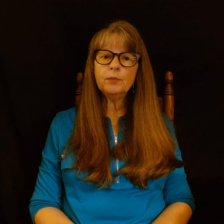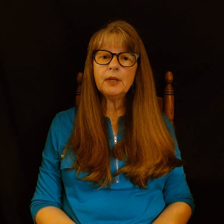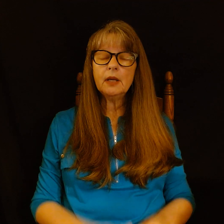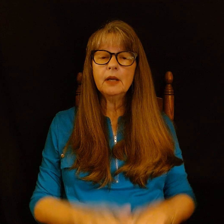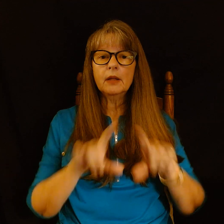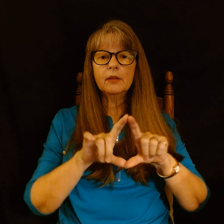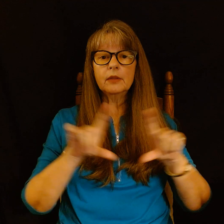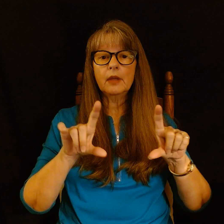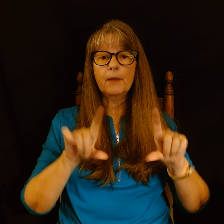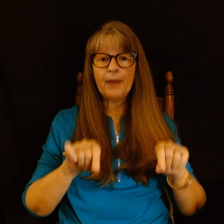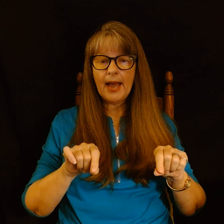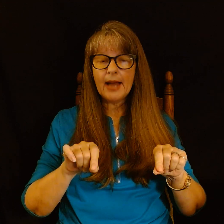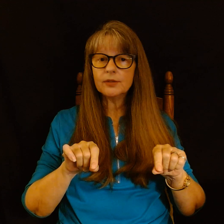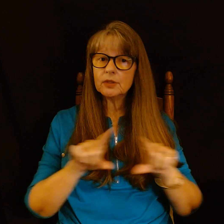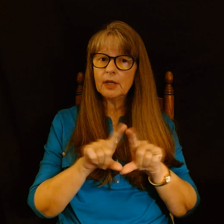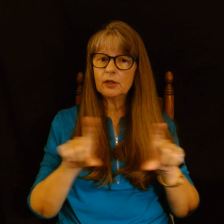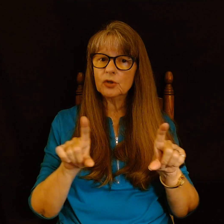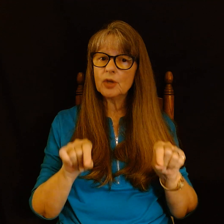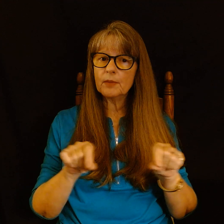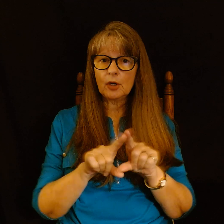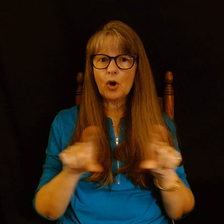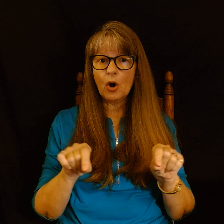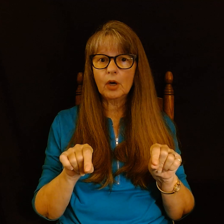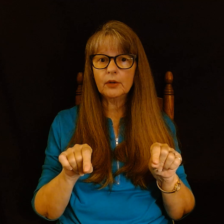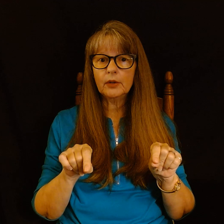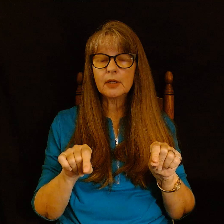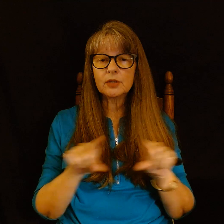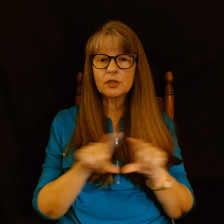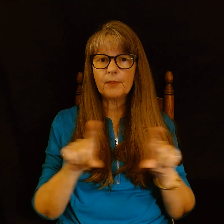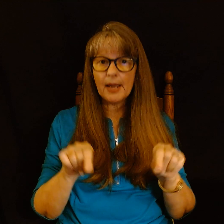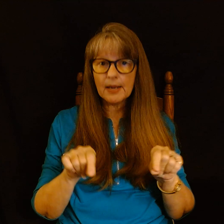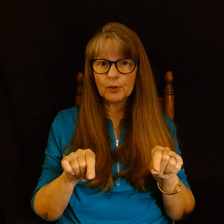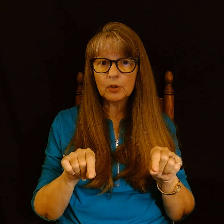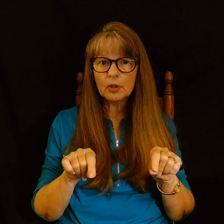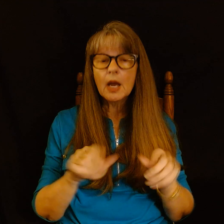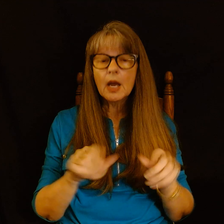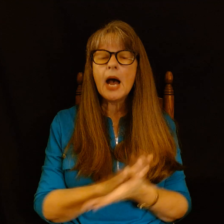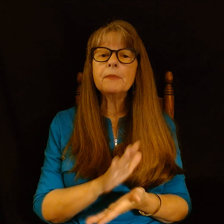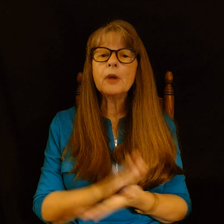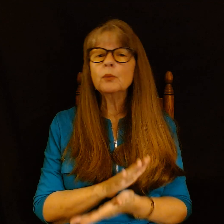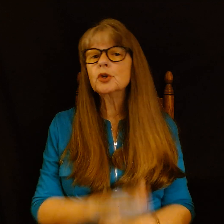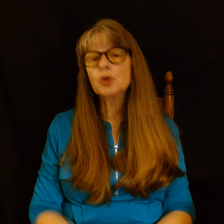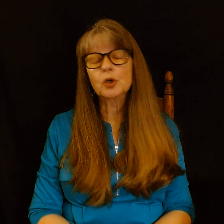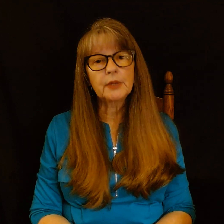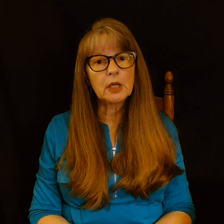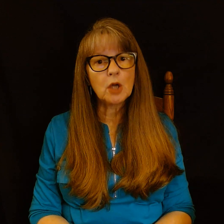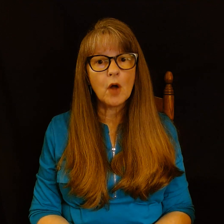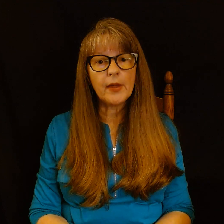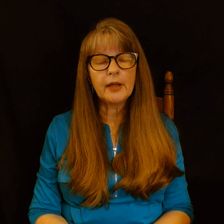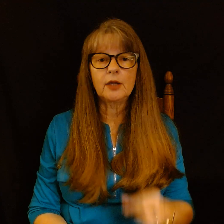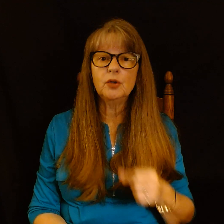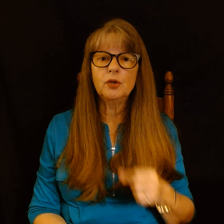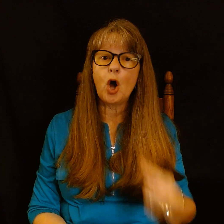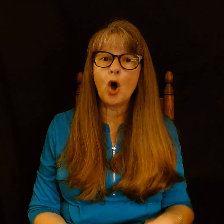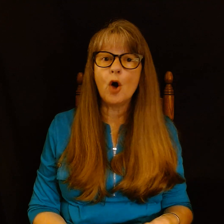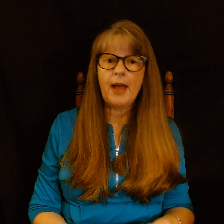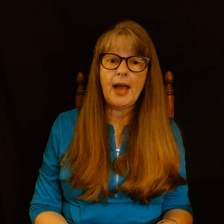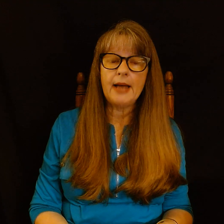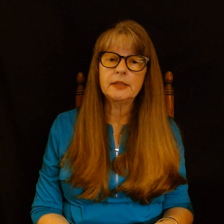be a pass, like shaped like a card, because it's a paper. I'm not really sure what they call that. Like you need a hall pass,